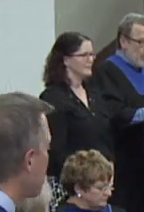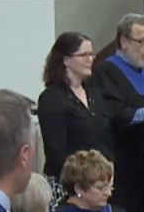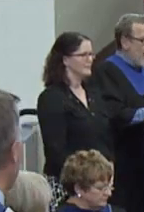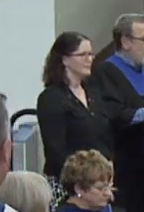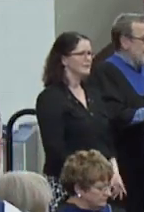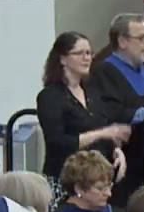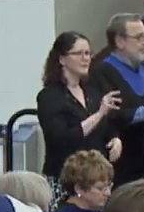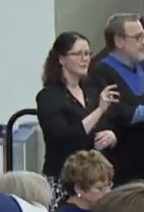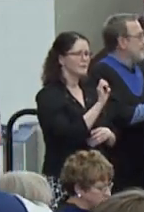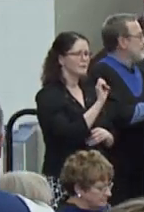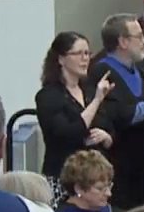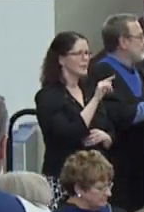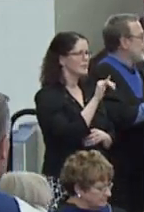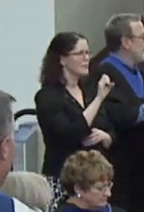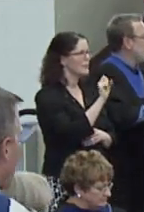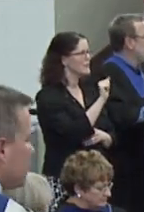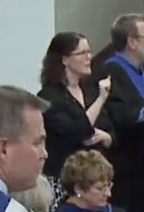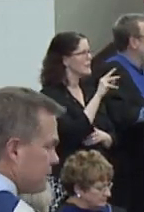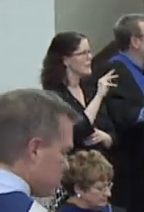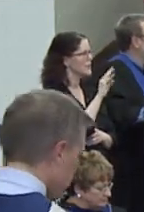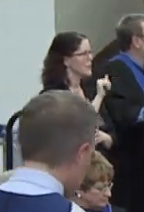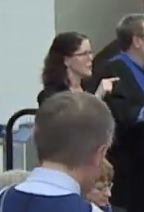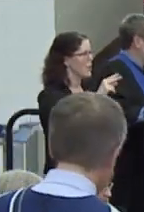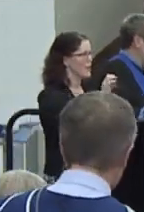Melissa McGuire.